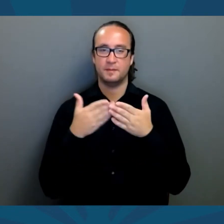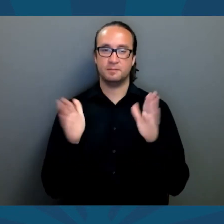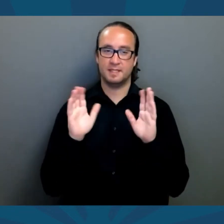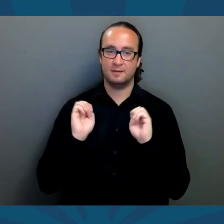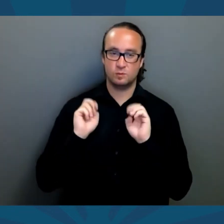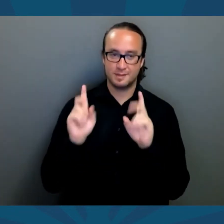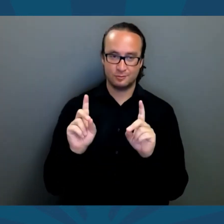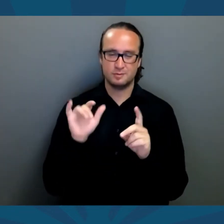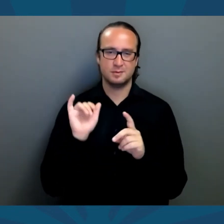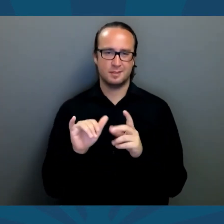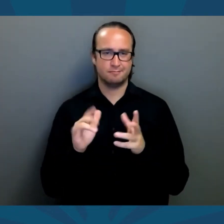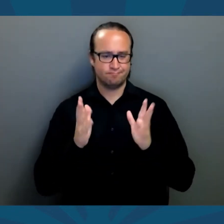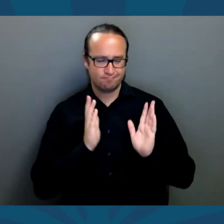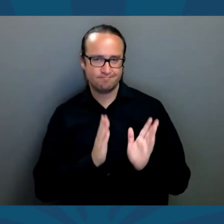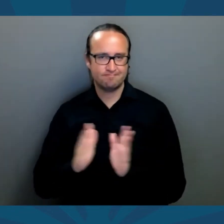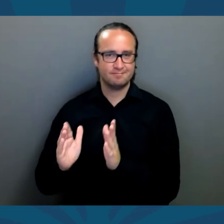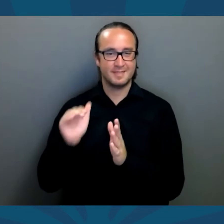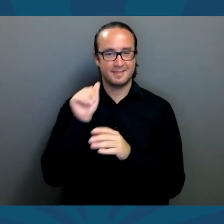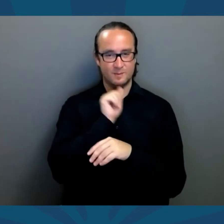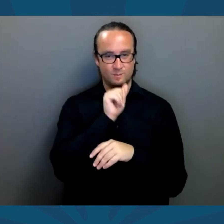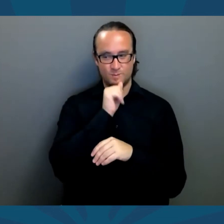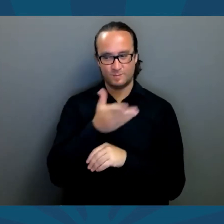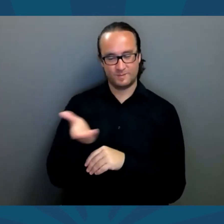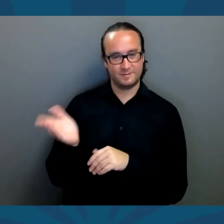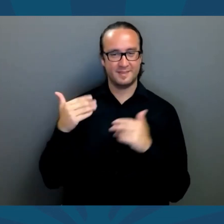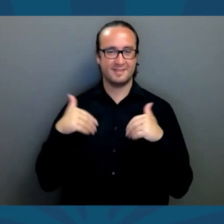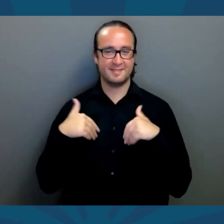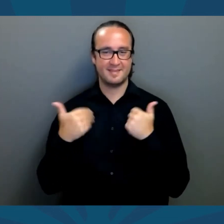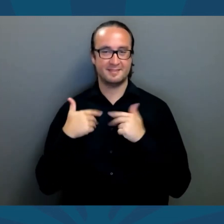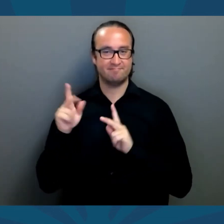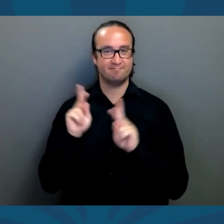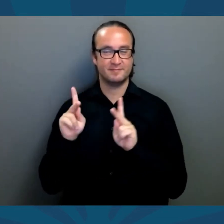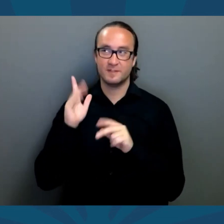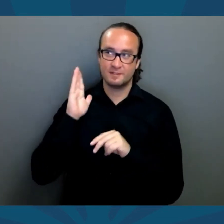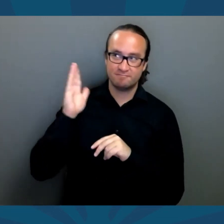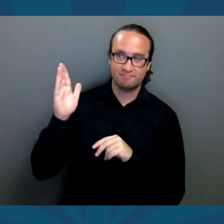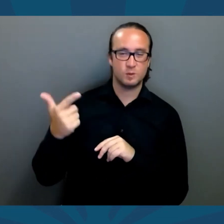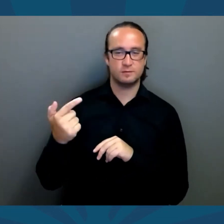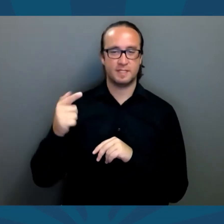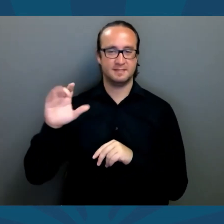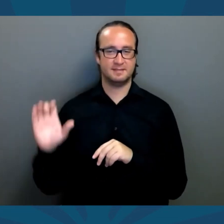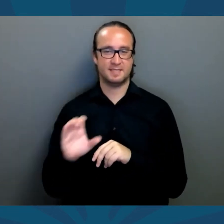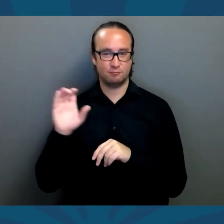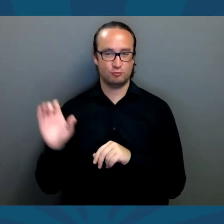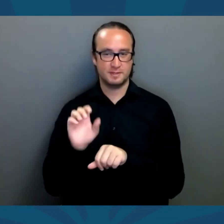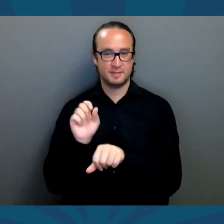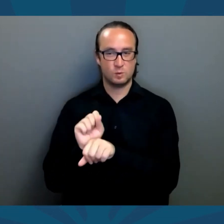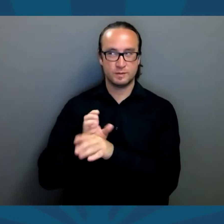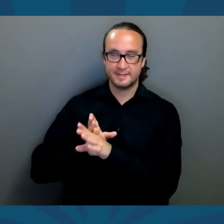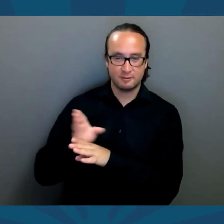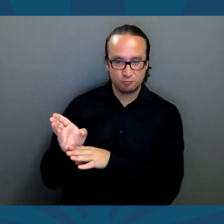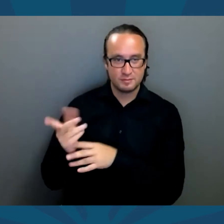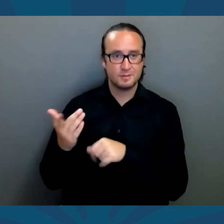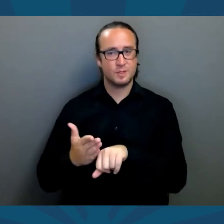Accessible and affordable public education that prepares Arizona's young people for the 21st century